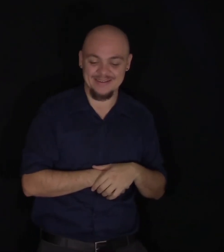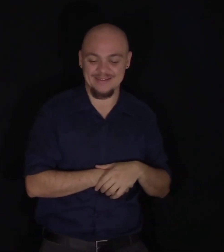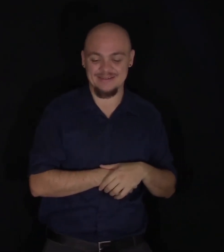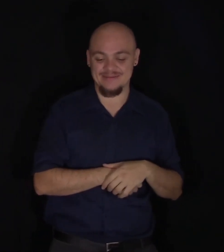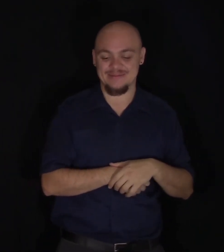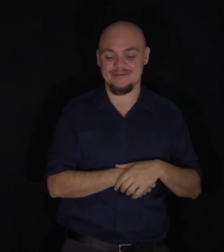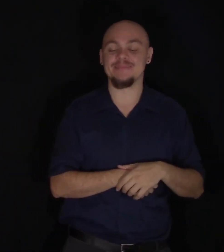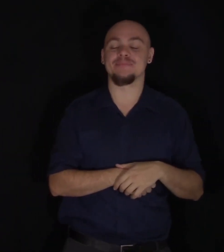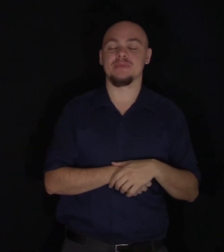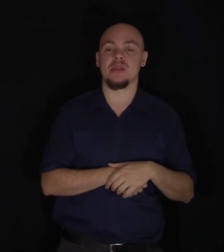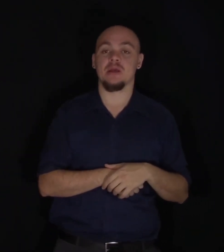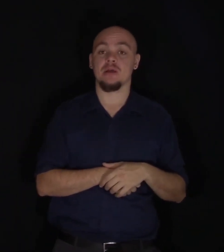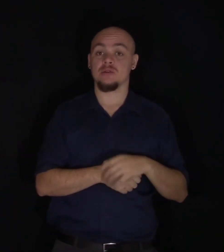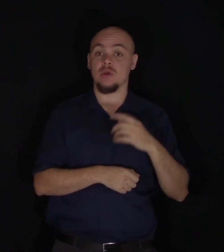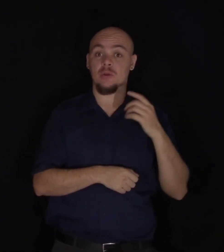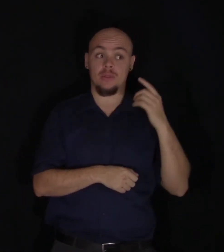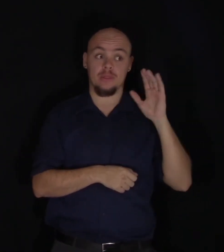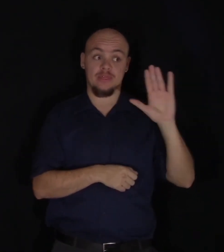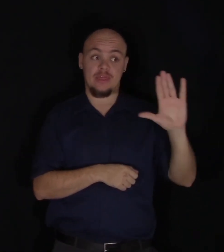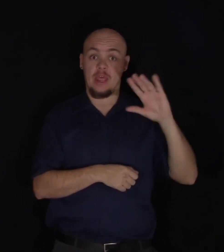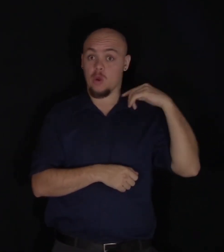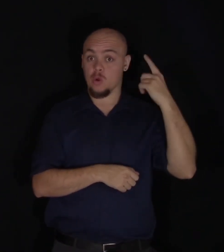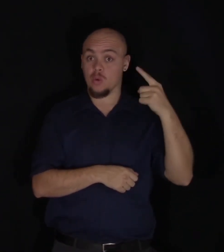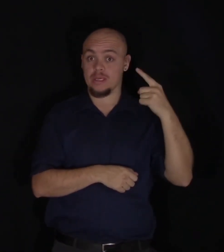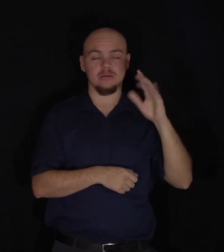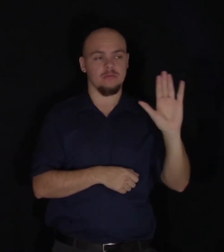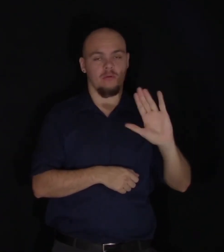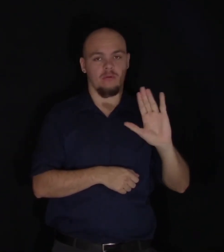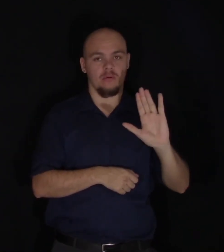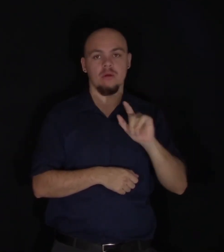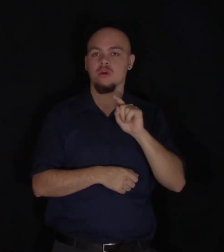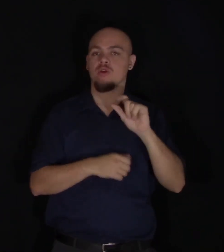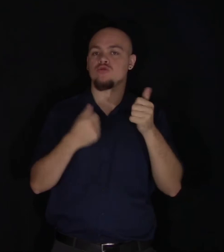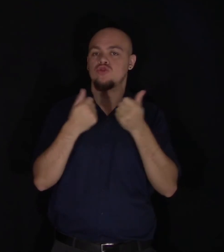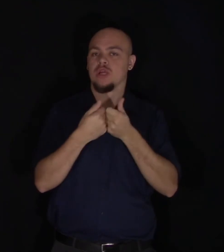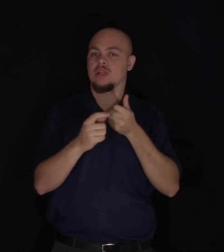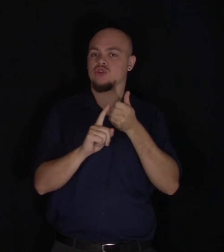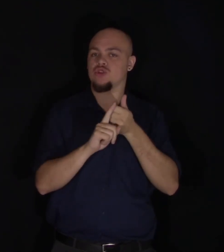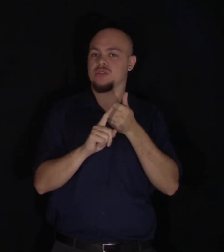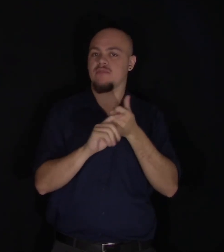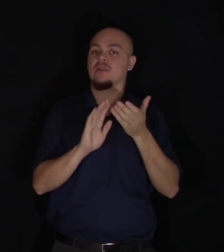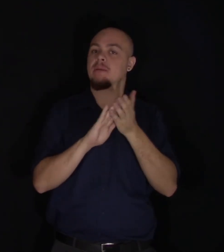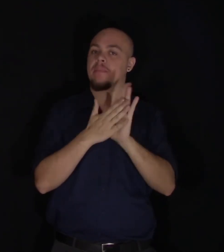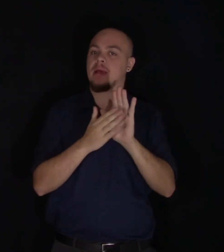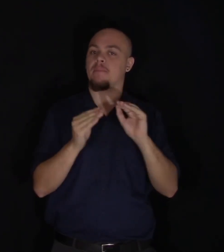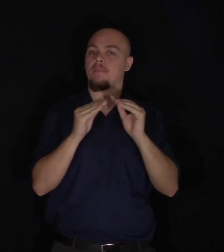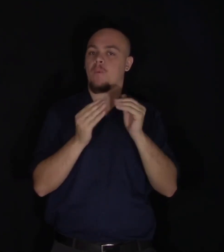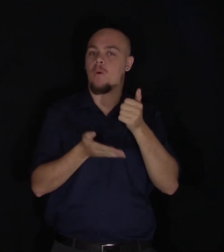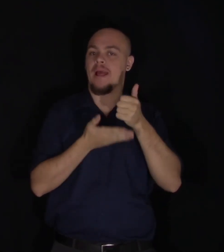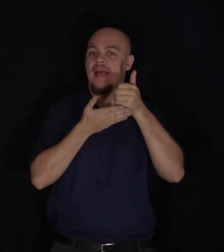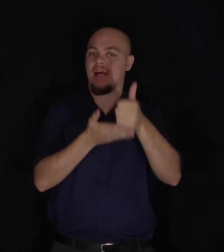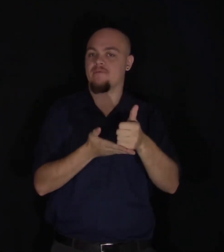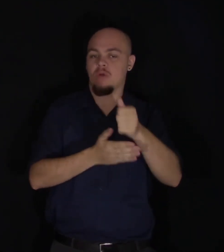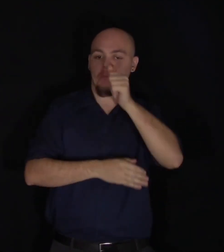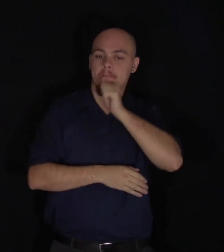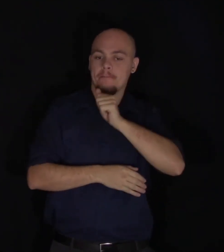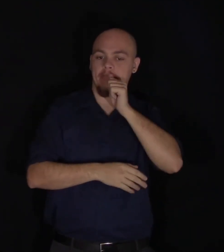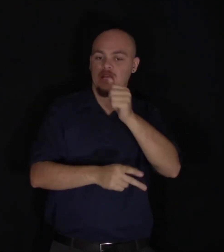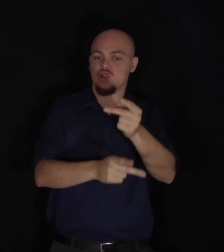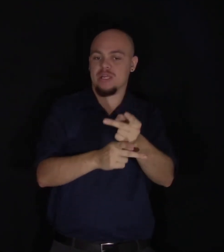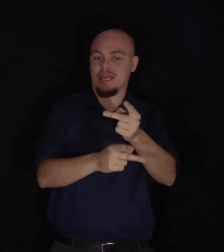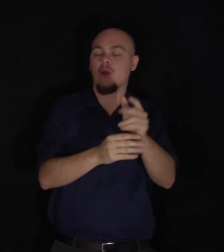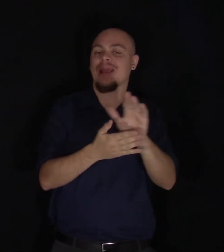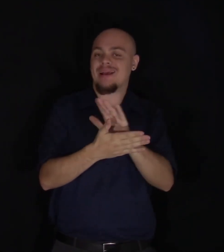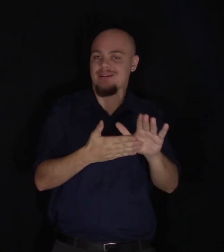Instead of catching the crazy, raise the bar and challenge yourself to be helpful, patient, caring, and